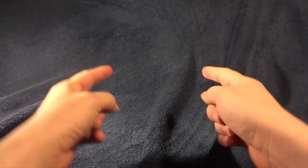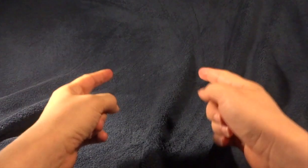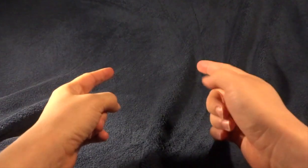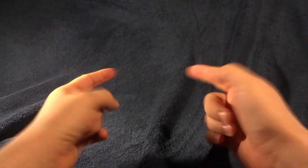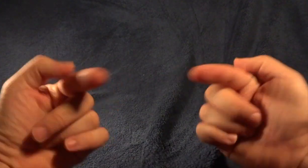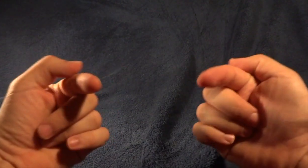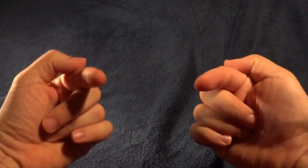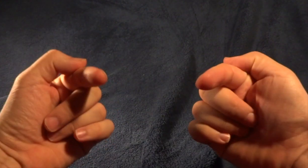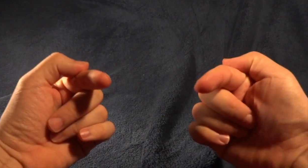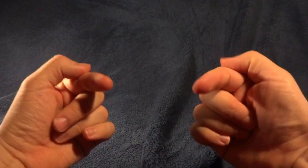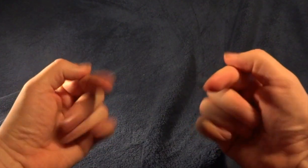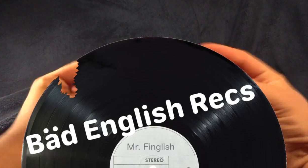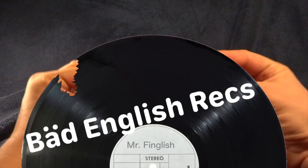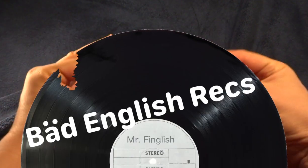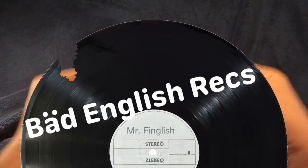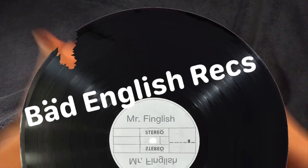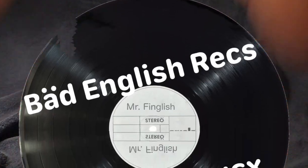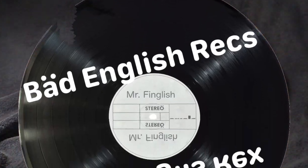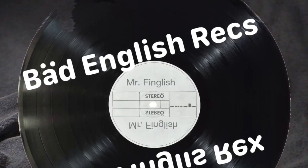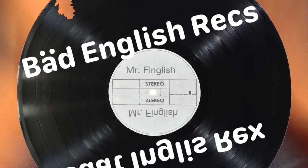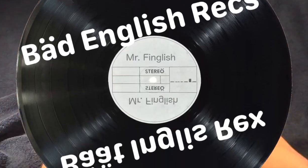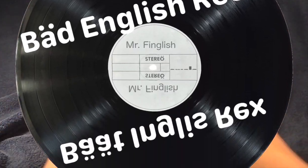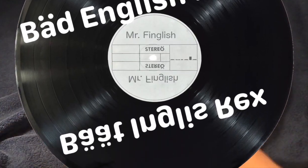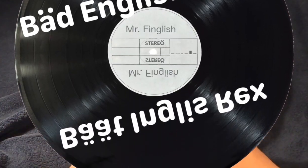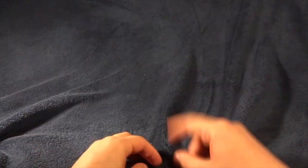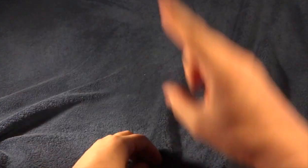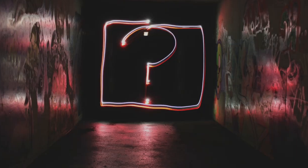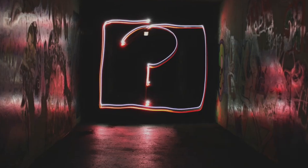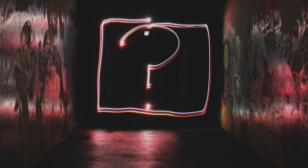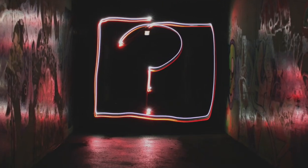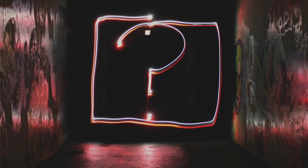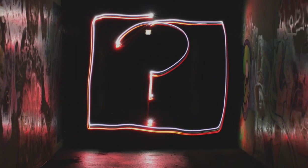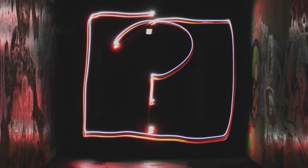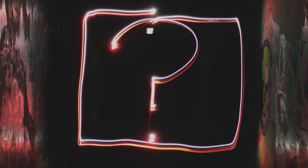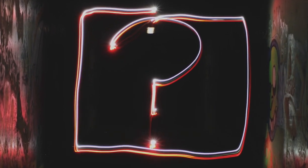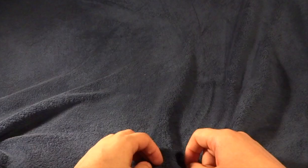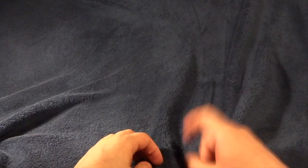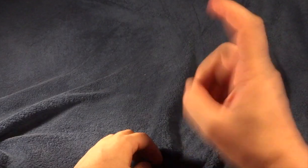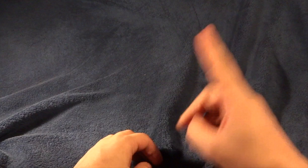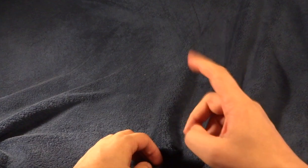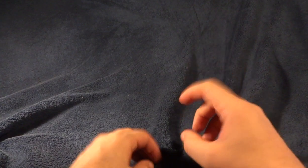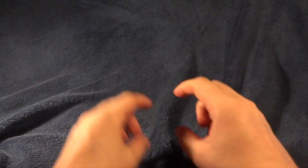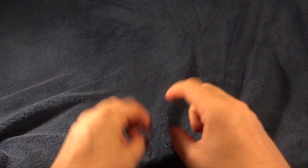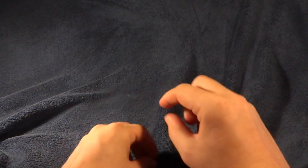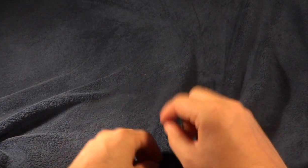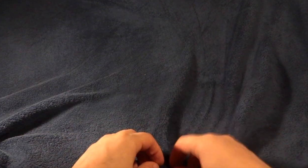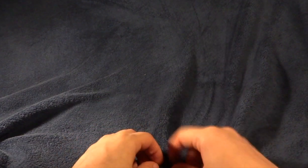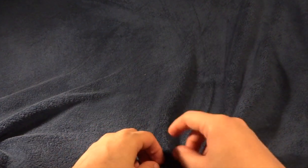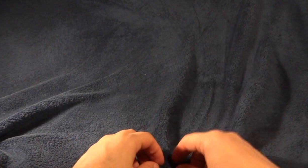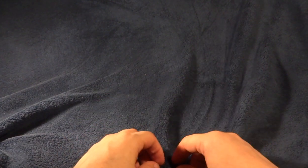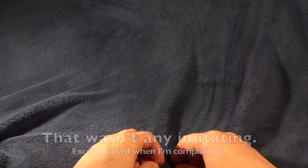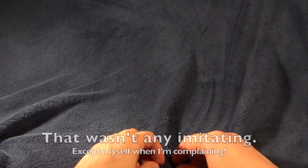Hello there, this is Mr. Fingles and Talking Hunch from Bad English Freaks. Why I always comment?